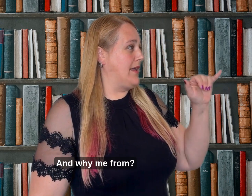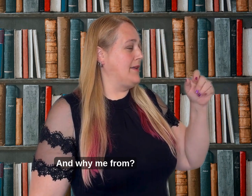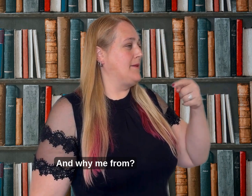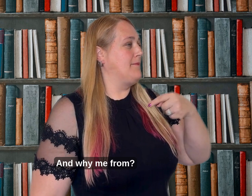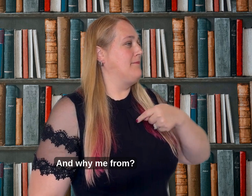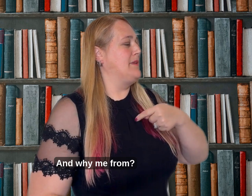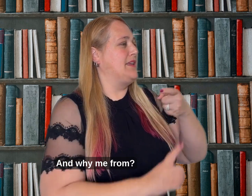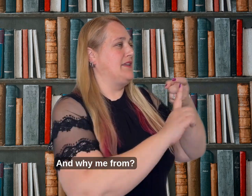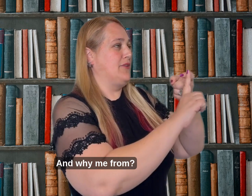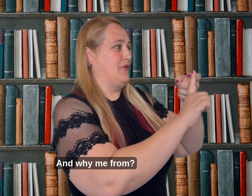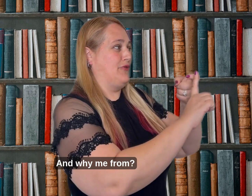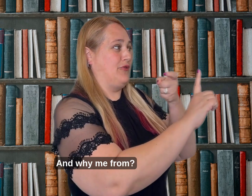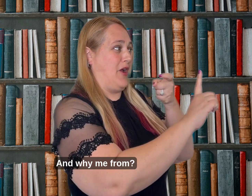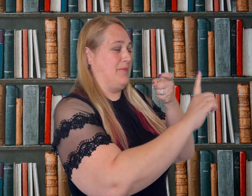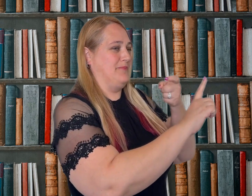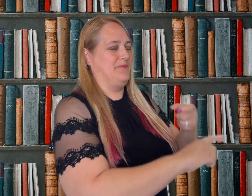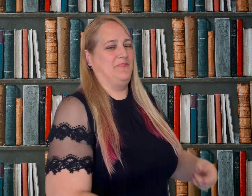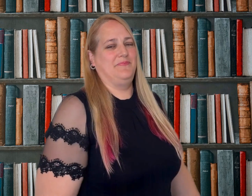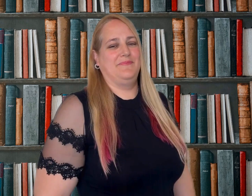NY, me from.